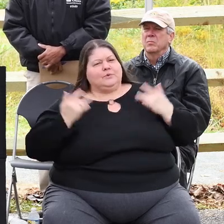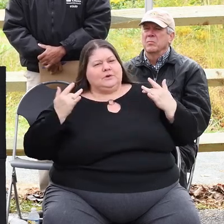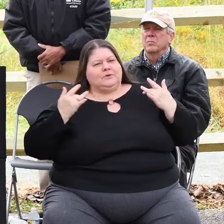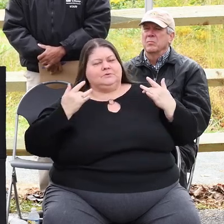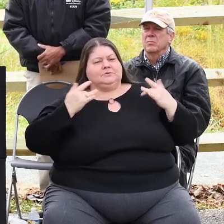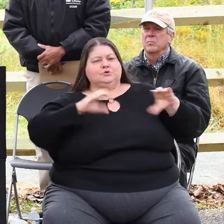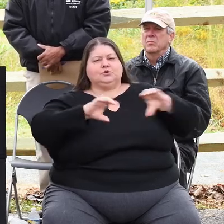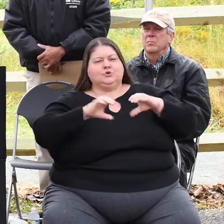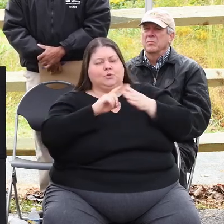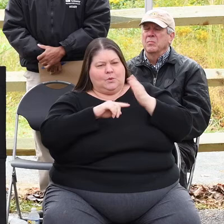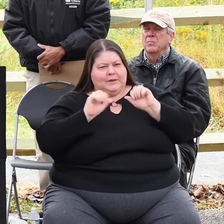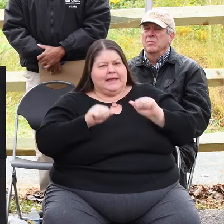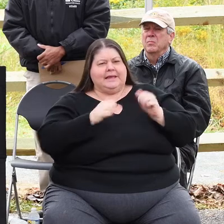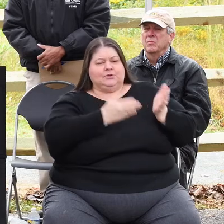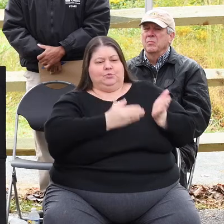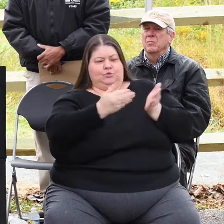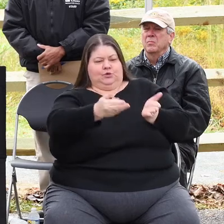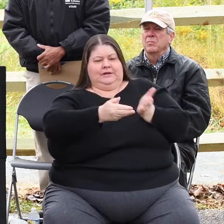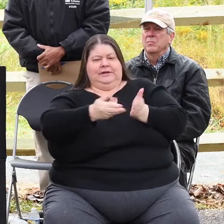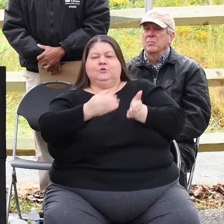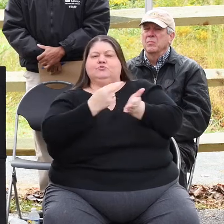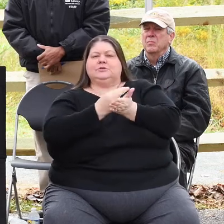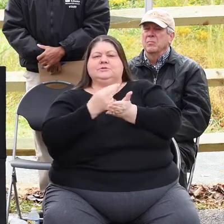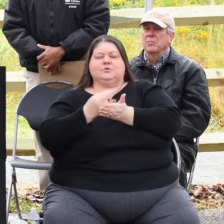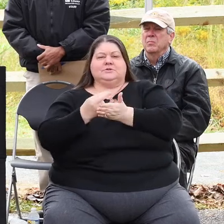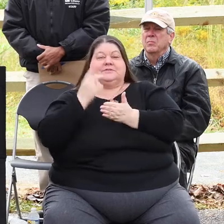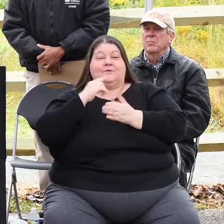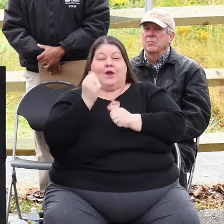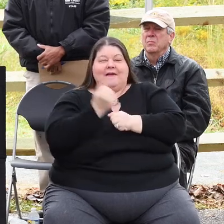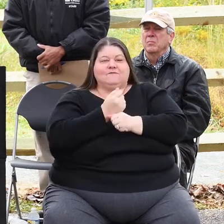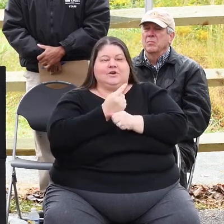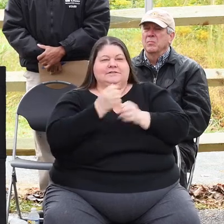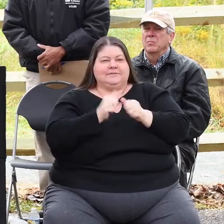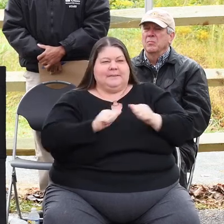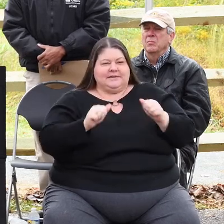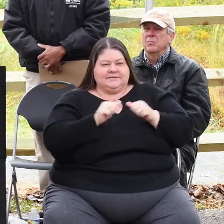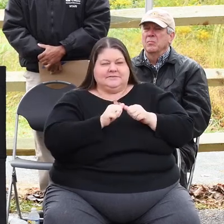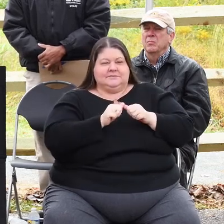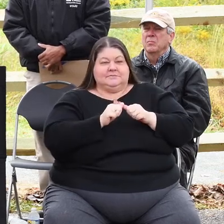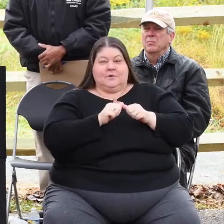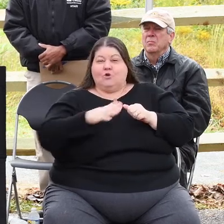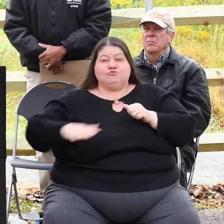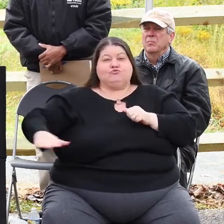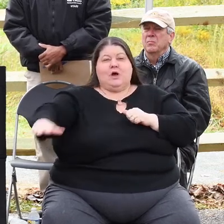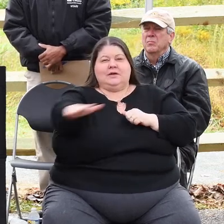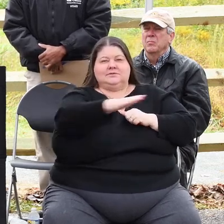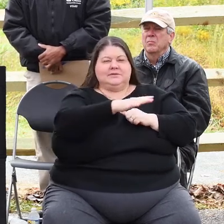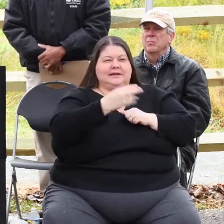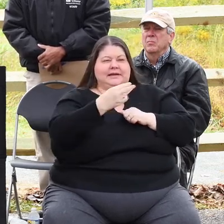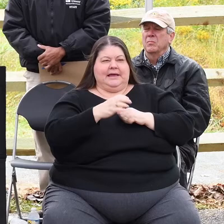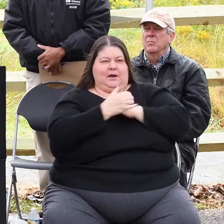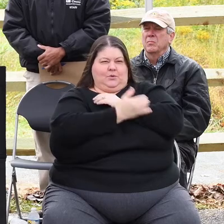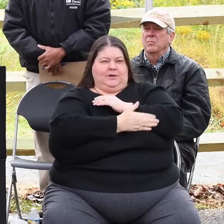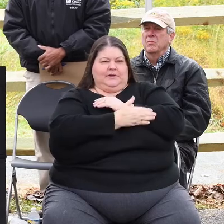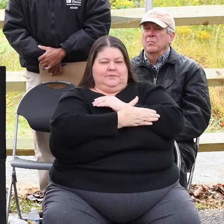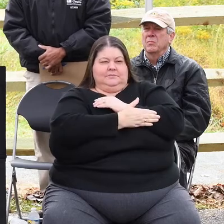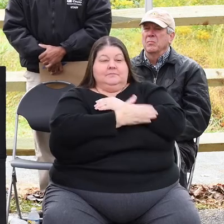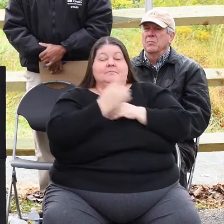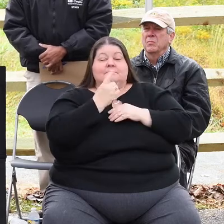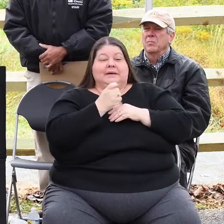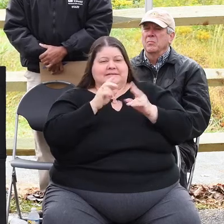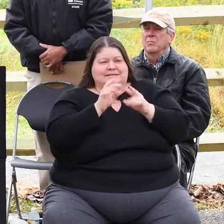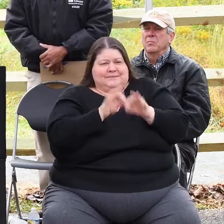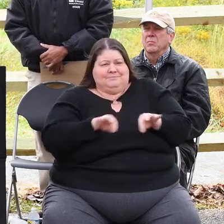can to bring resources for every space across the county, because it matters that